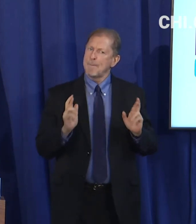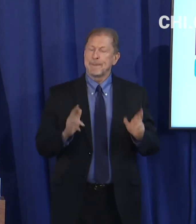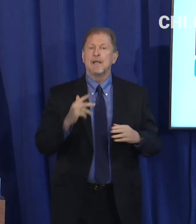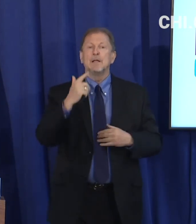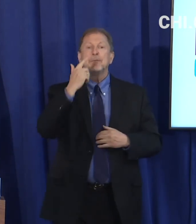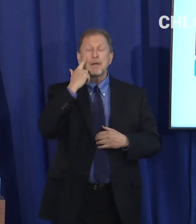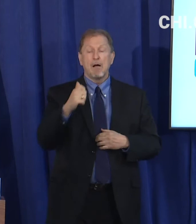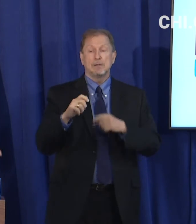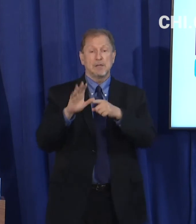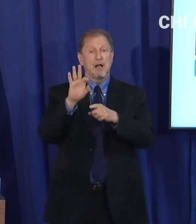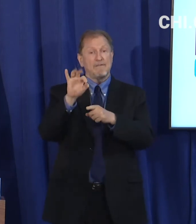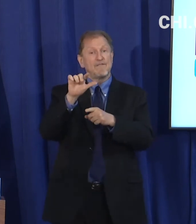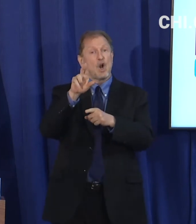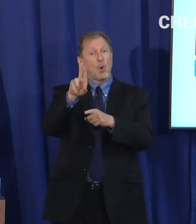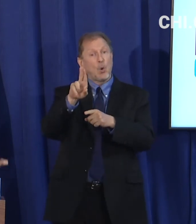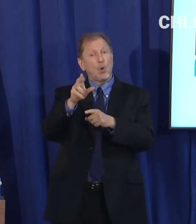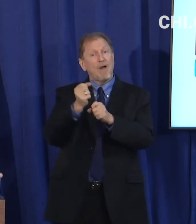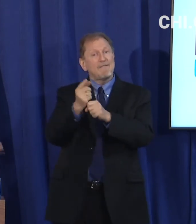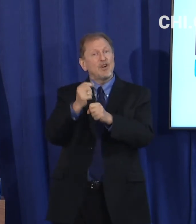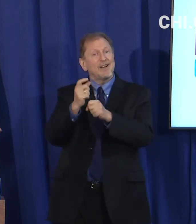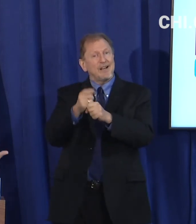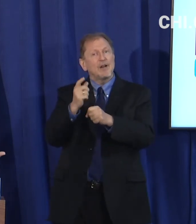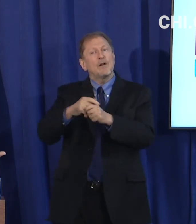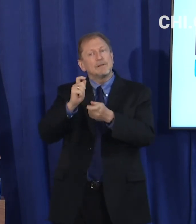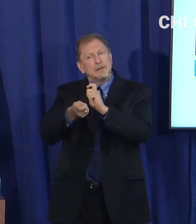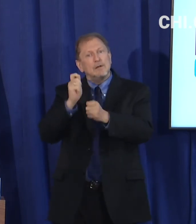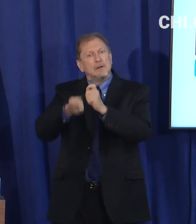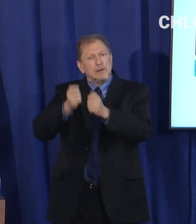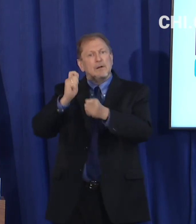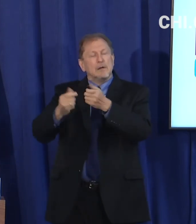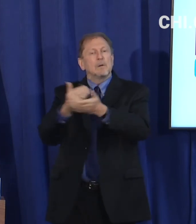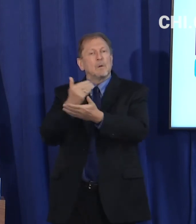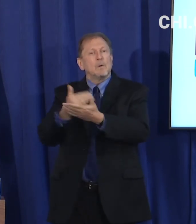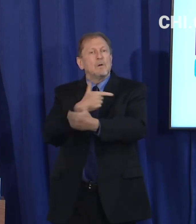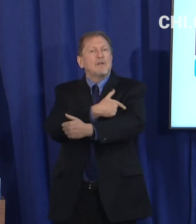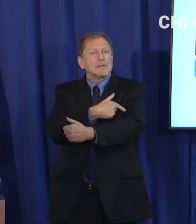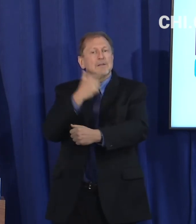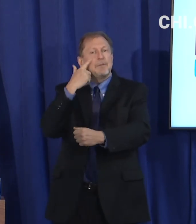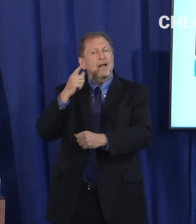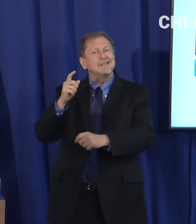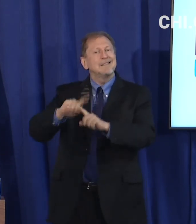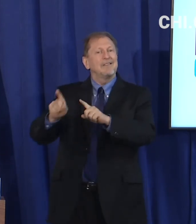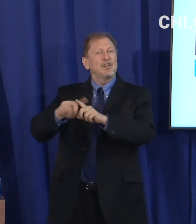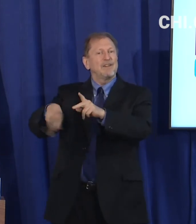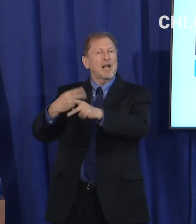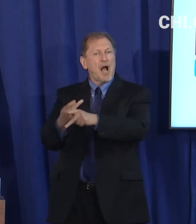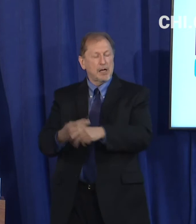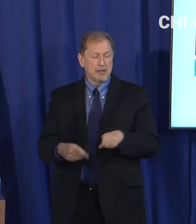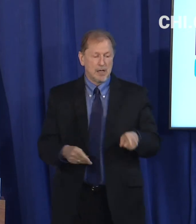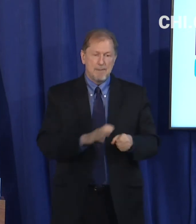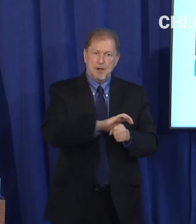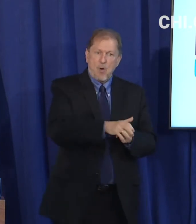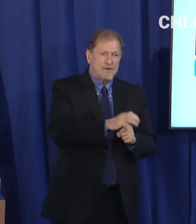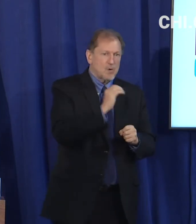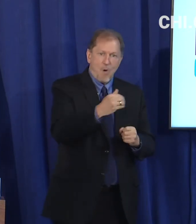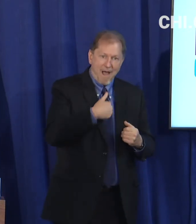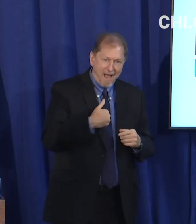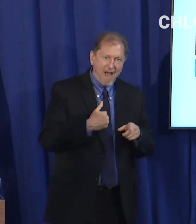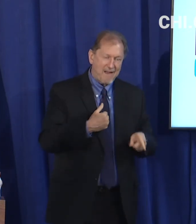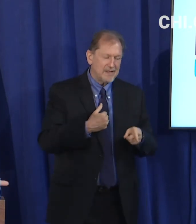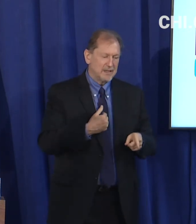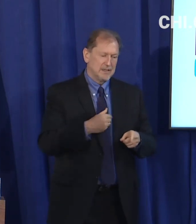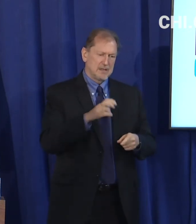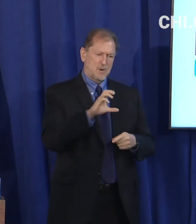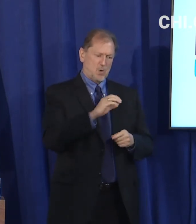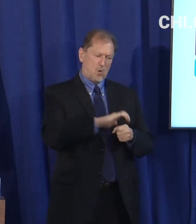a new vaccine. Partly, we haven't seen a lot of that mutation because we haven't developed a lot of medications to treat it. There hasn't been a lot of pressure